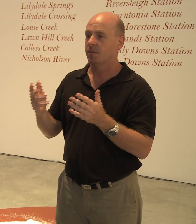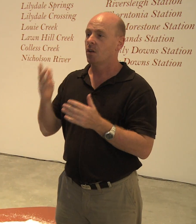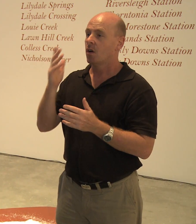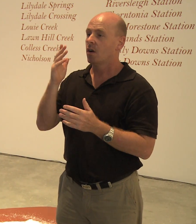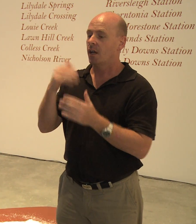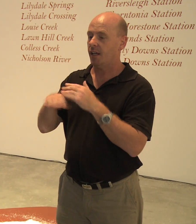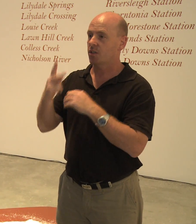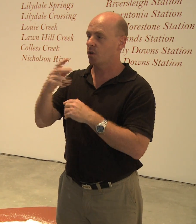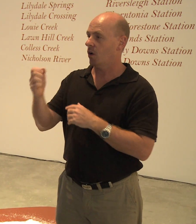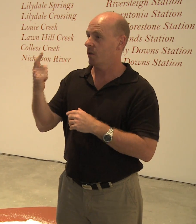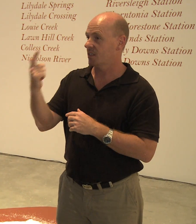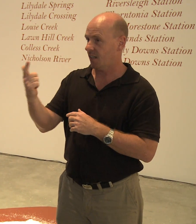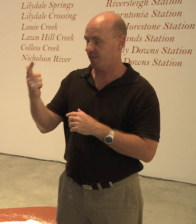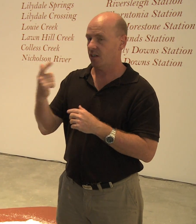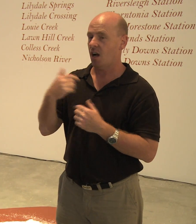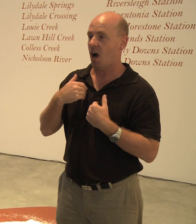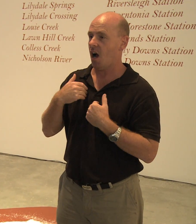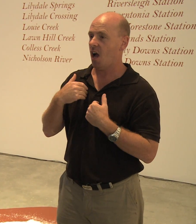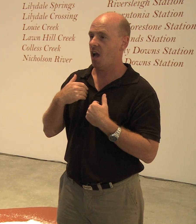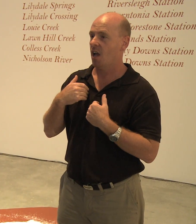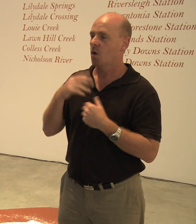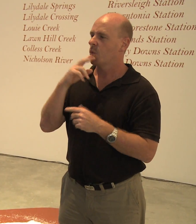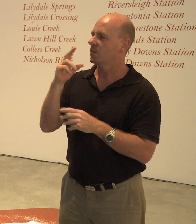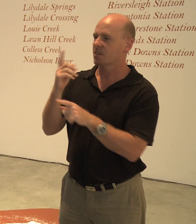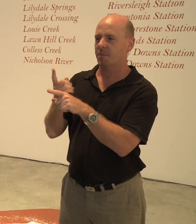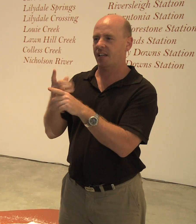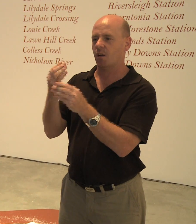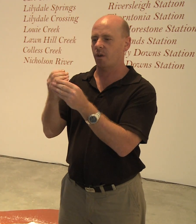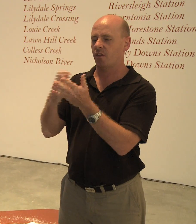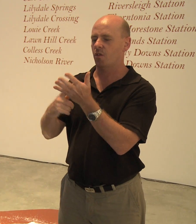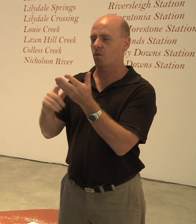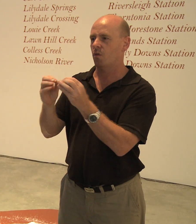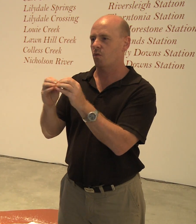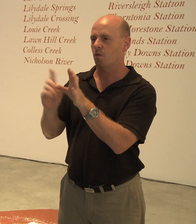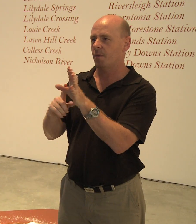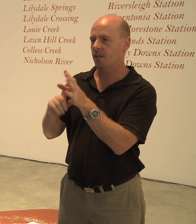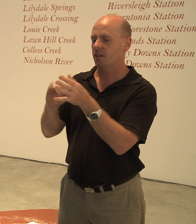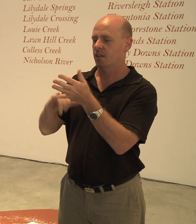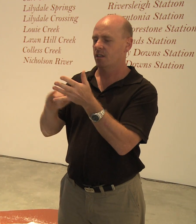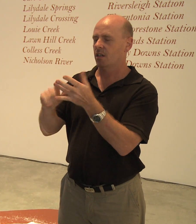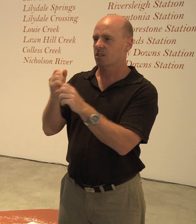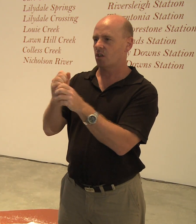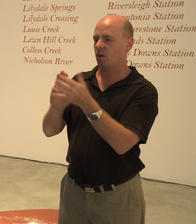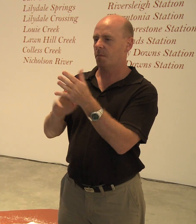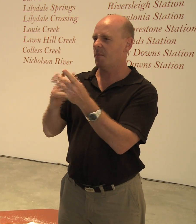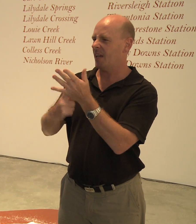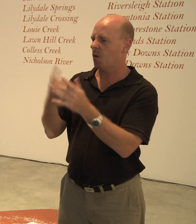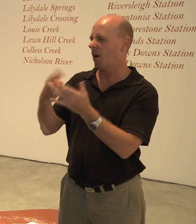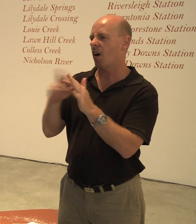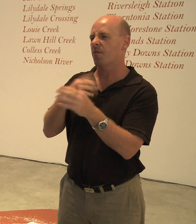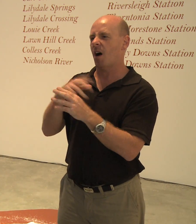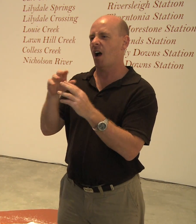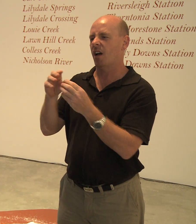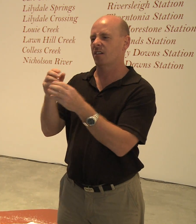In 2007, I was speaking with Ruby Saltmere, who was one of my relatives at my